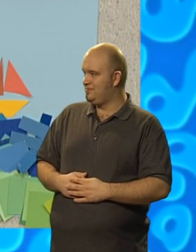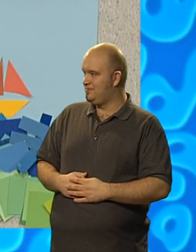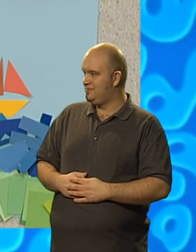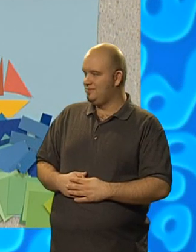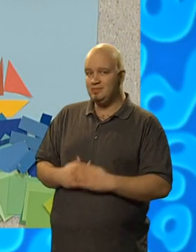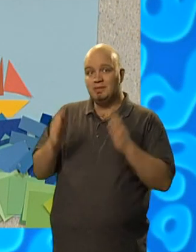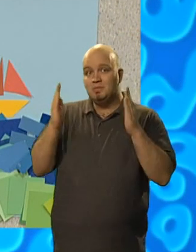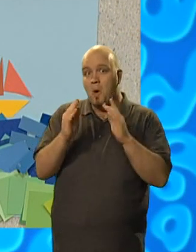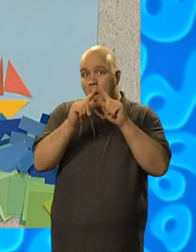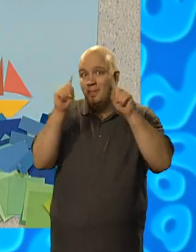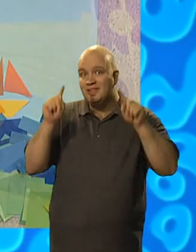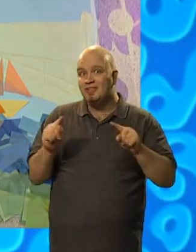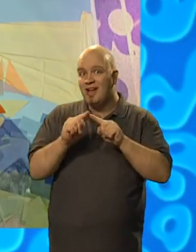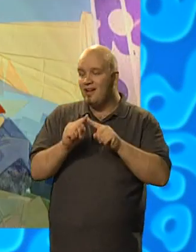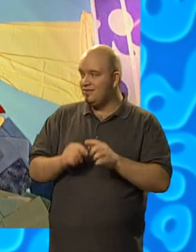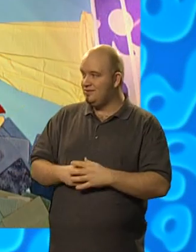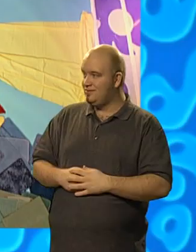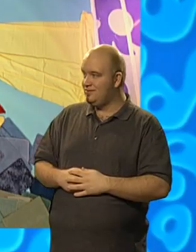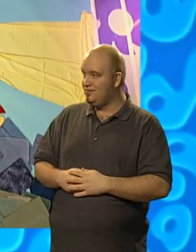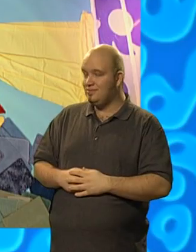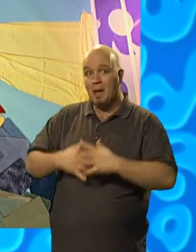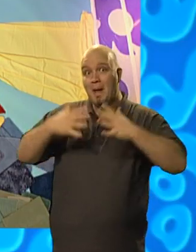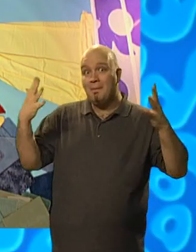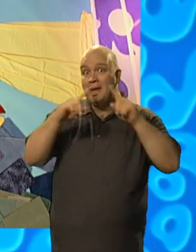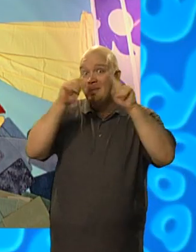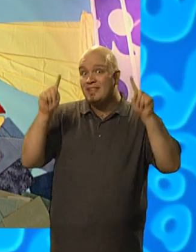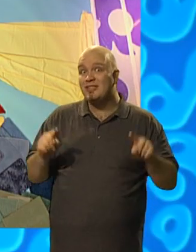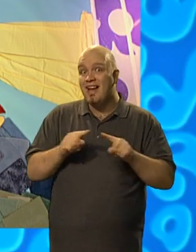Small picture, big picture.